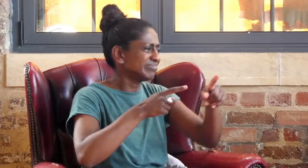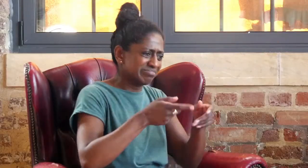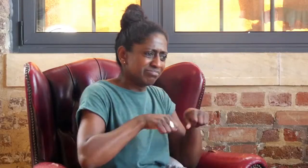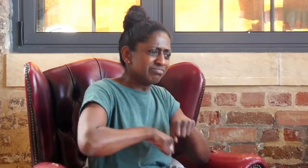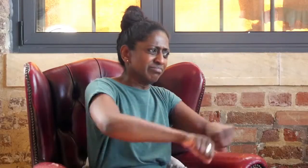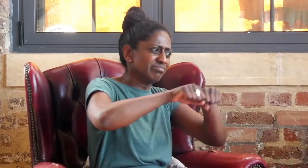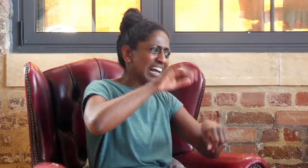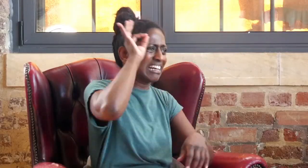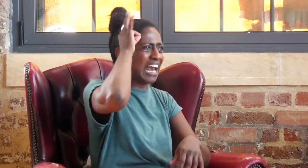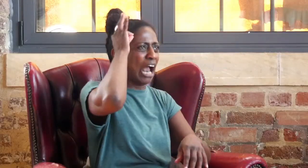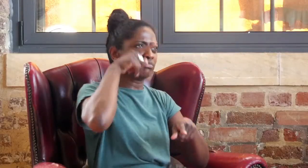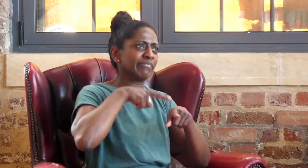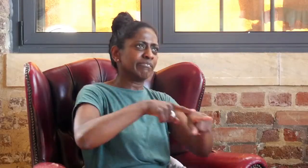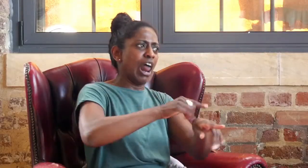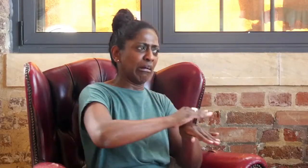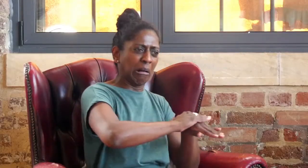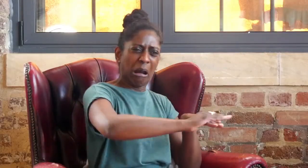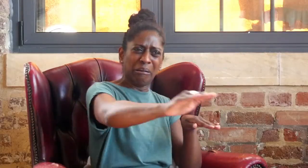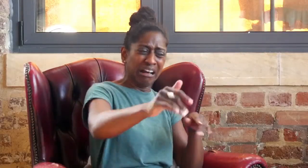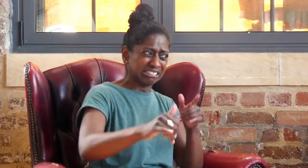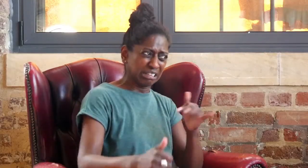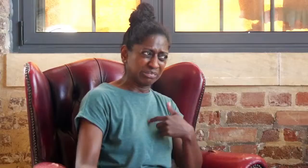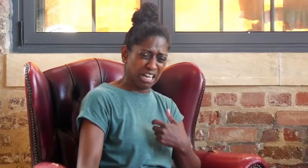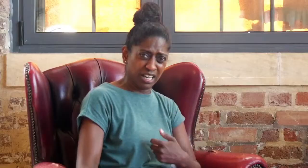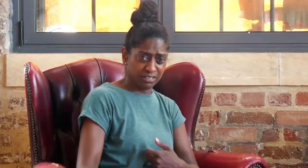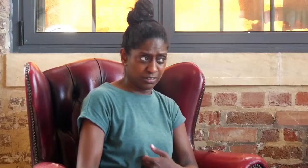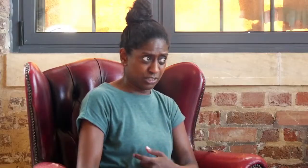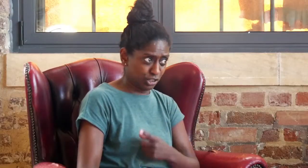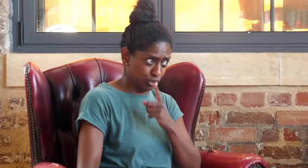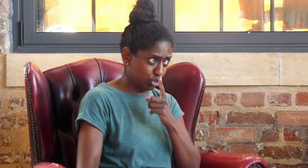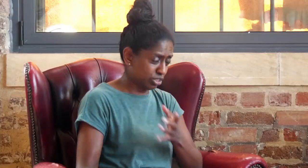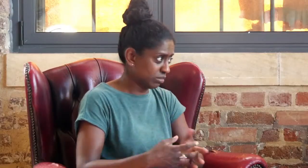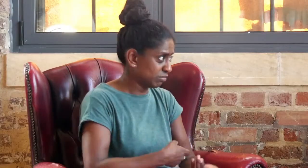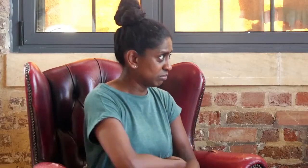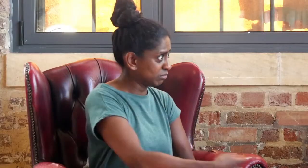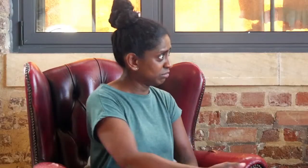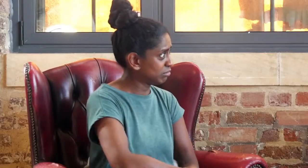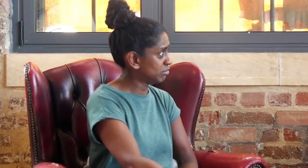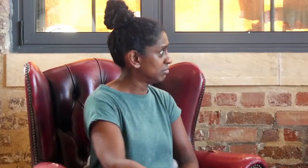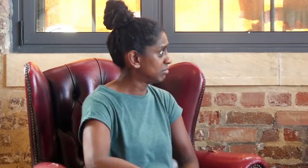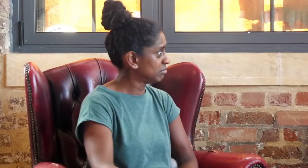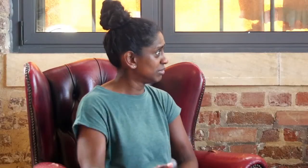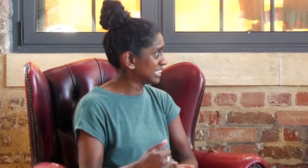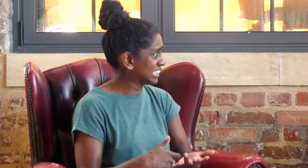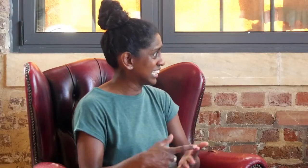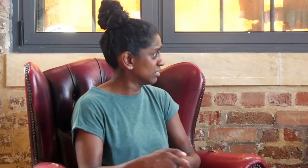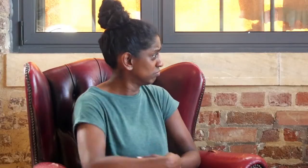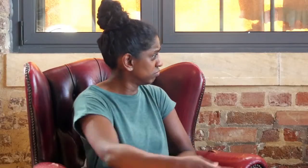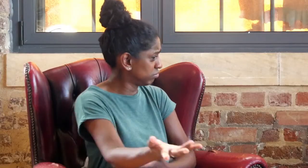like out on streets and things. And sometimes it's so bare, and I think the councils should just put down some